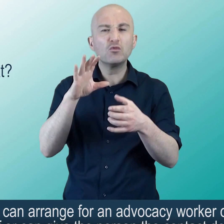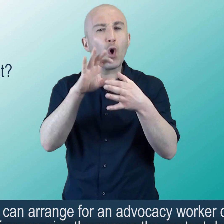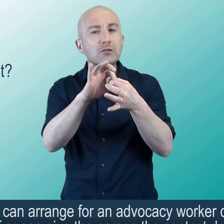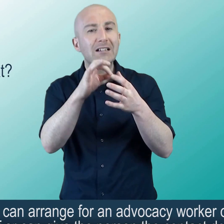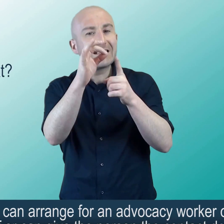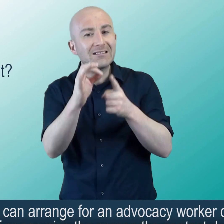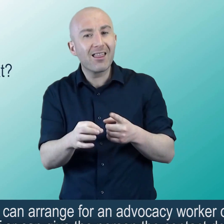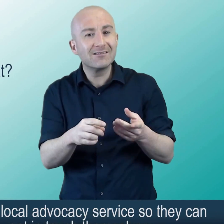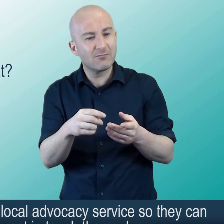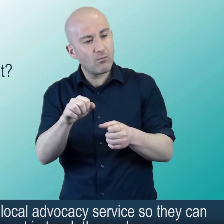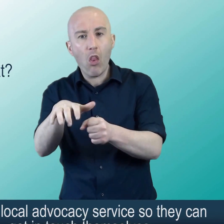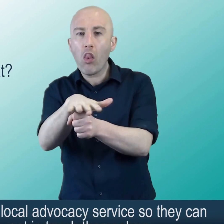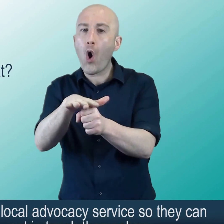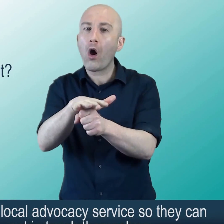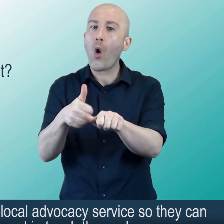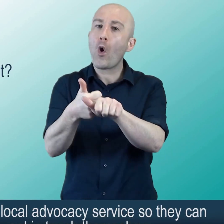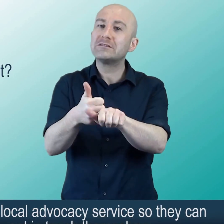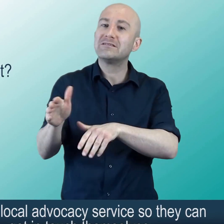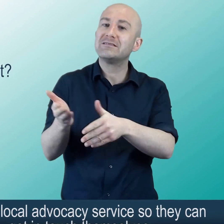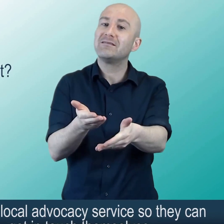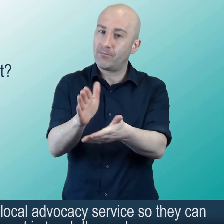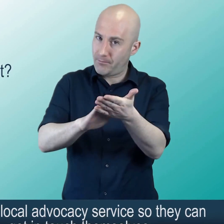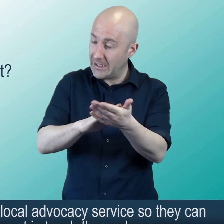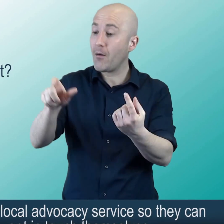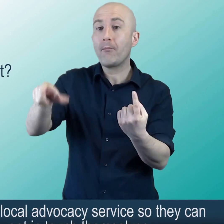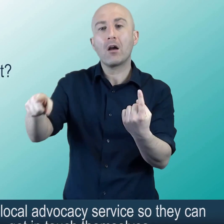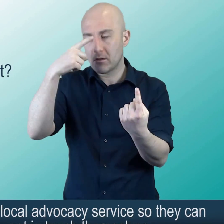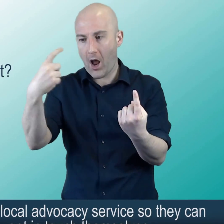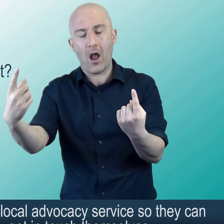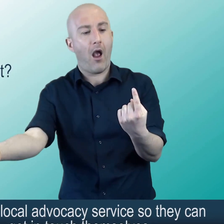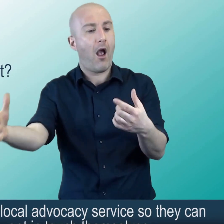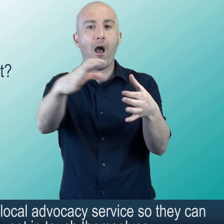the contact details for the local advocacy services so they can get in touch themselves.